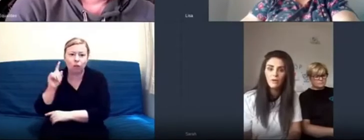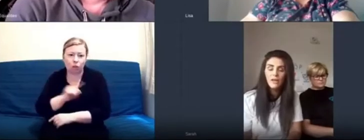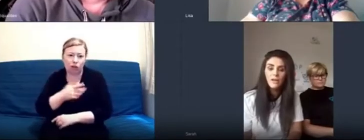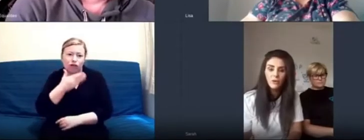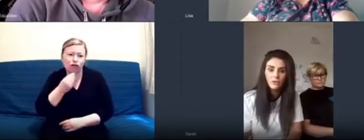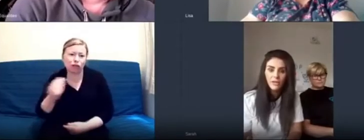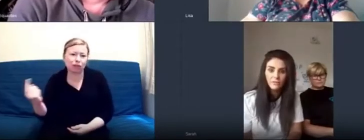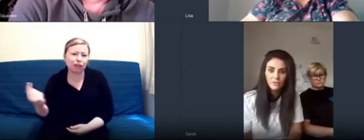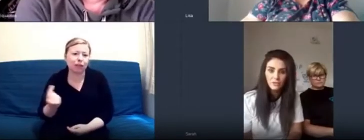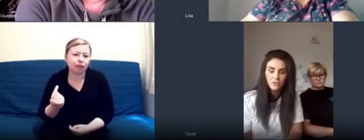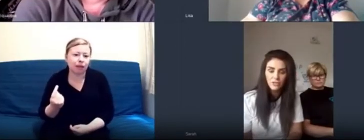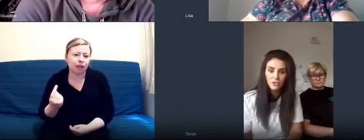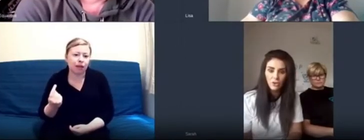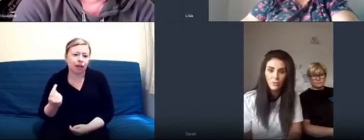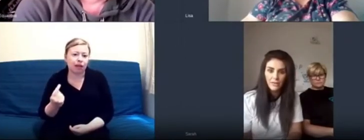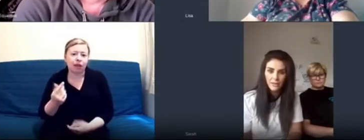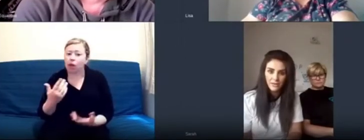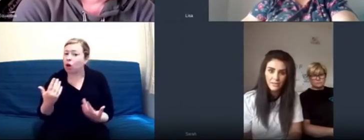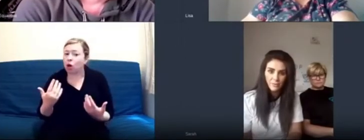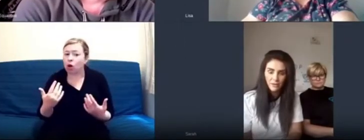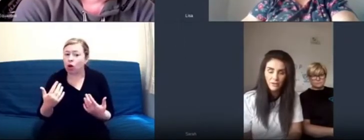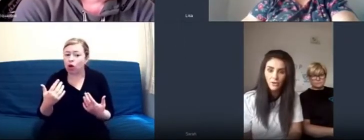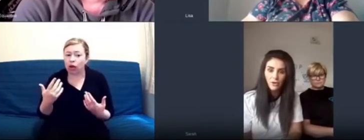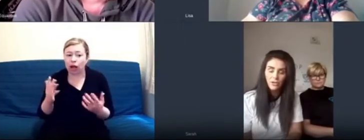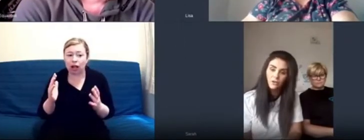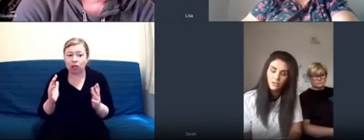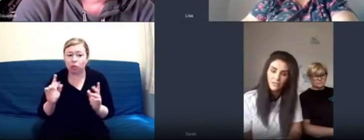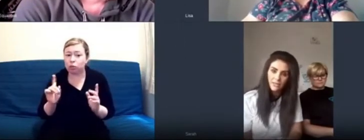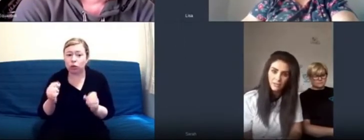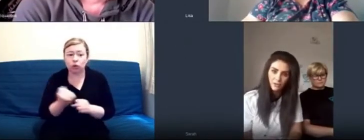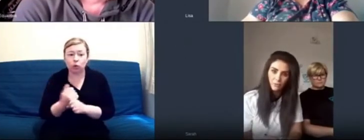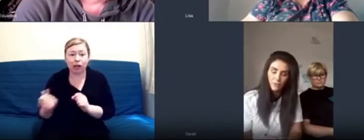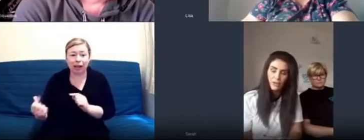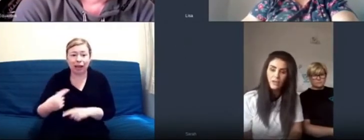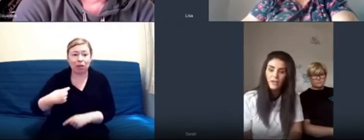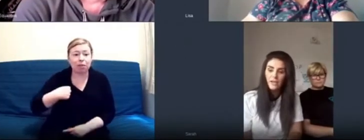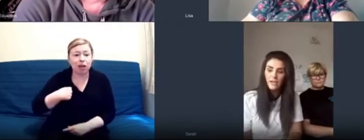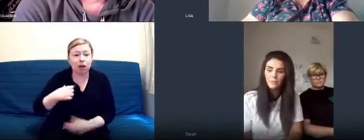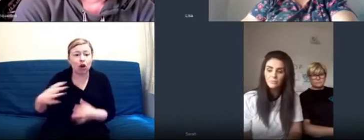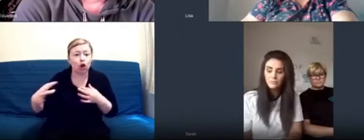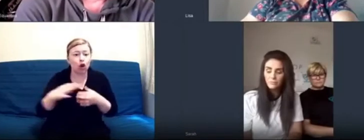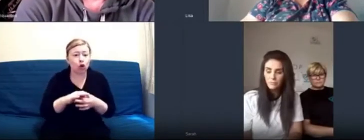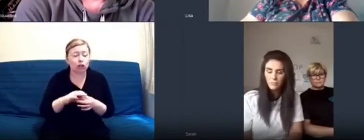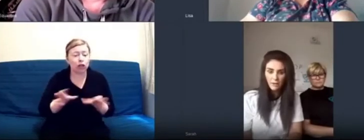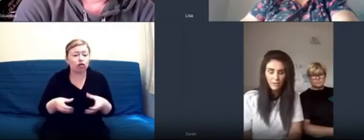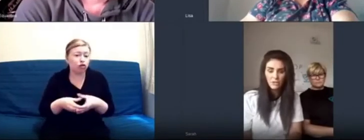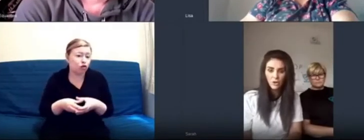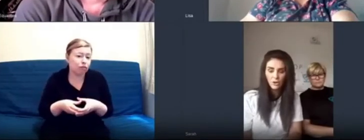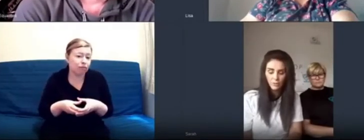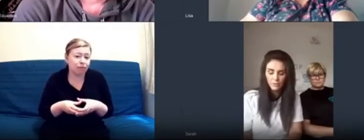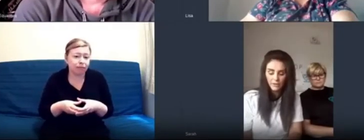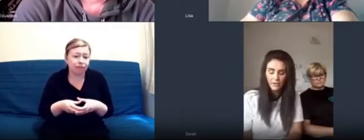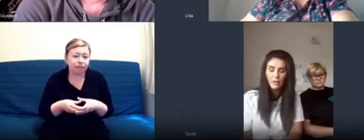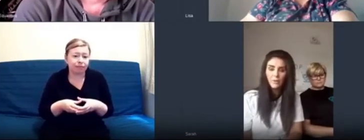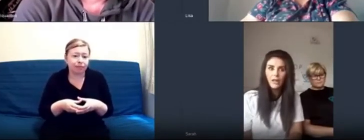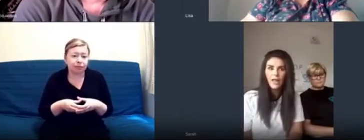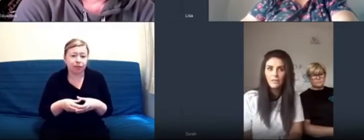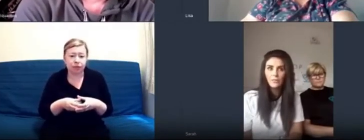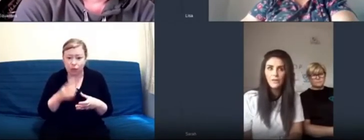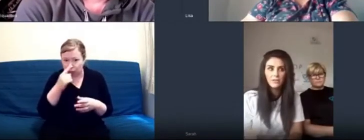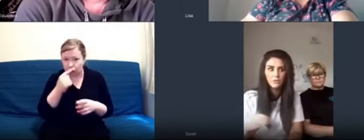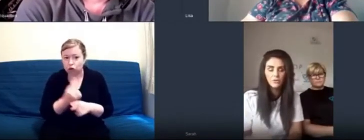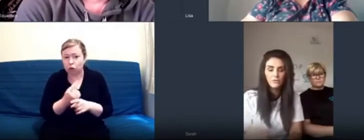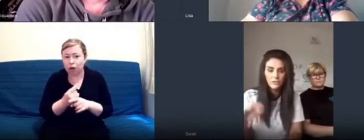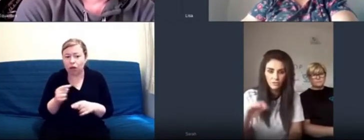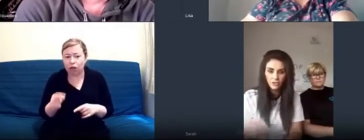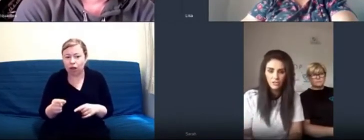few people, and all you have to do is drop an email or you can contact the group and we can talk about it. But at